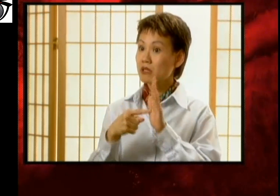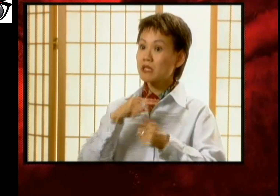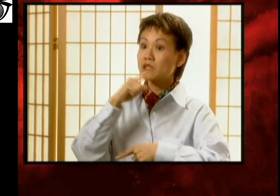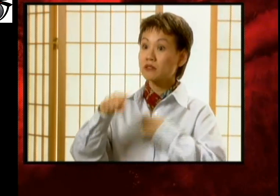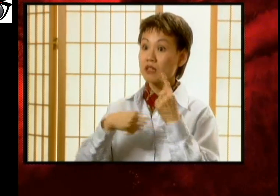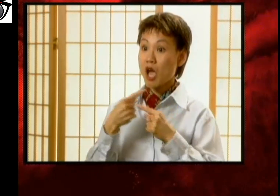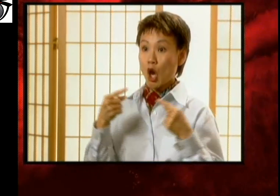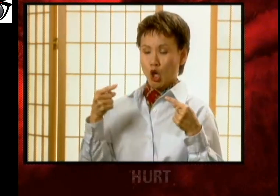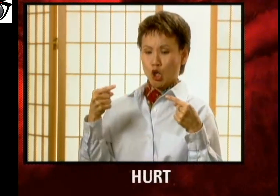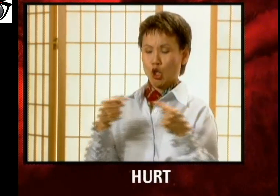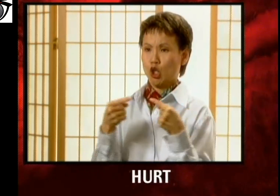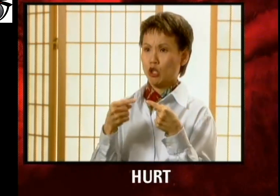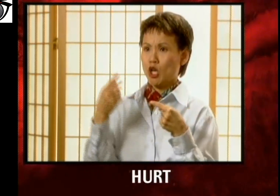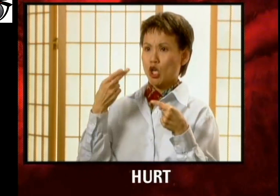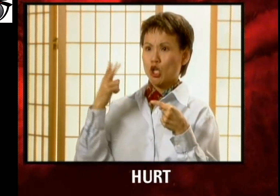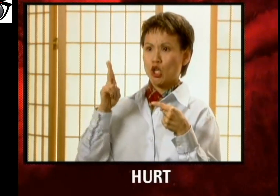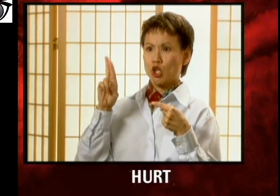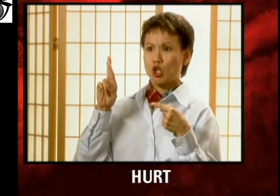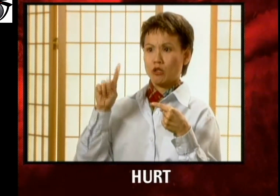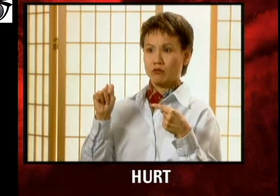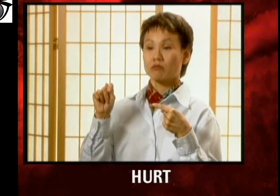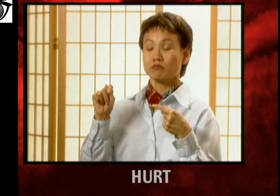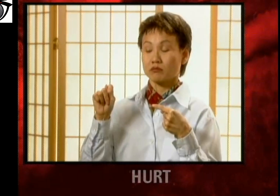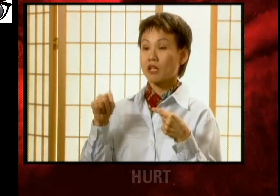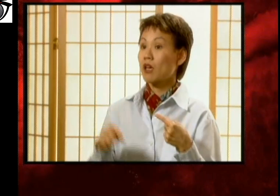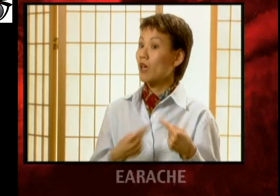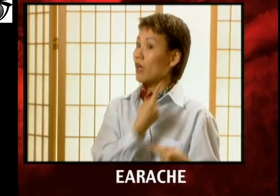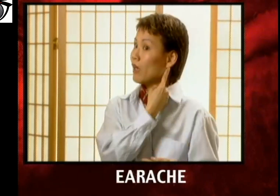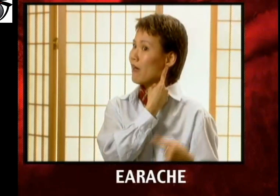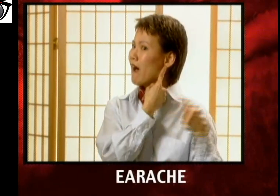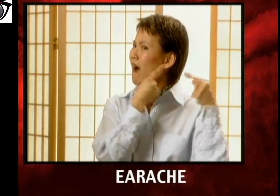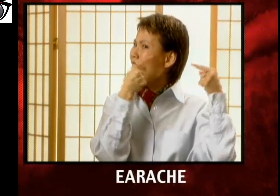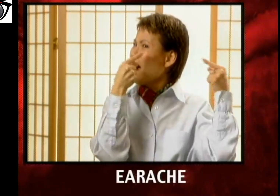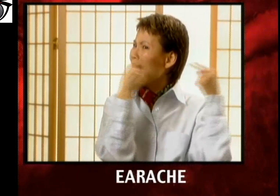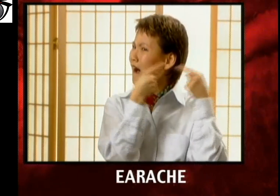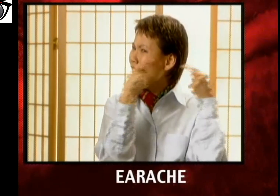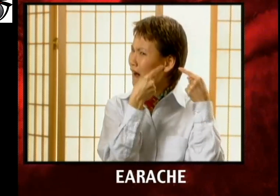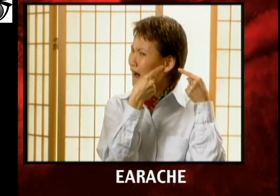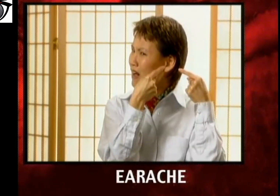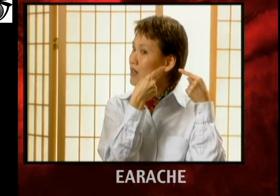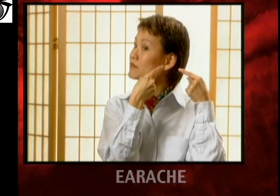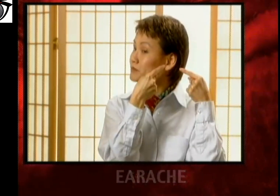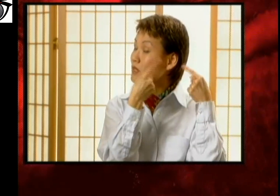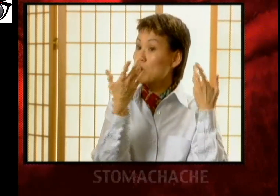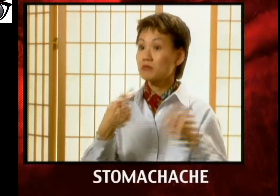For example, the sign for hurt. This is an earache.